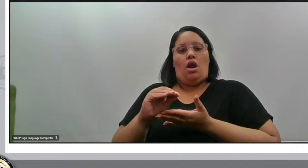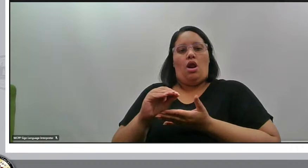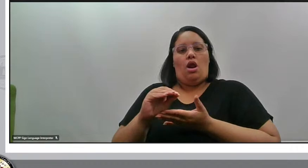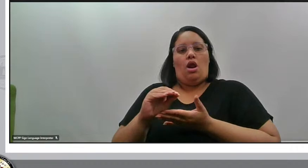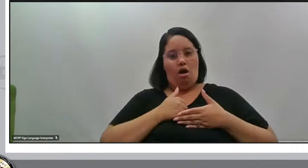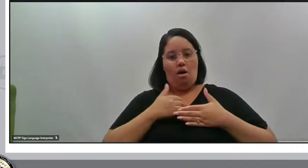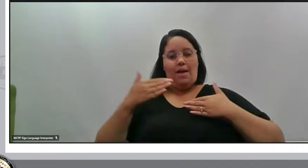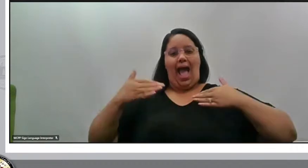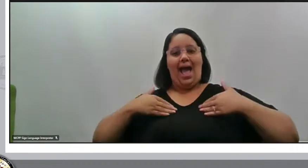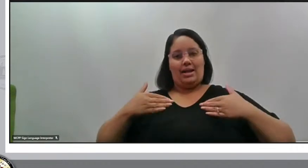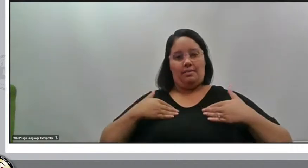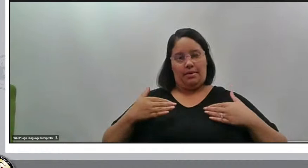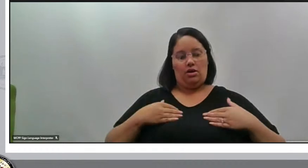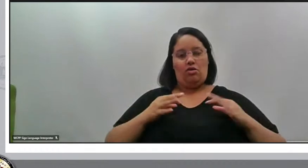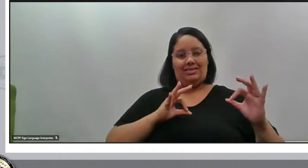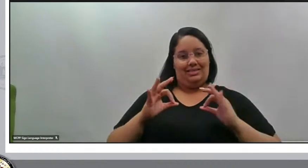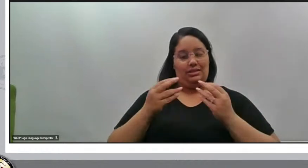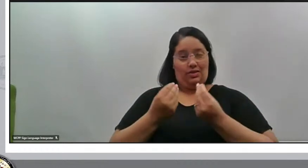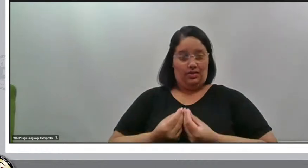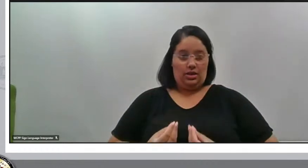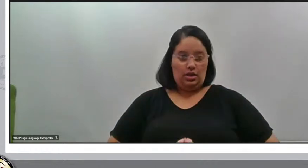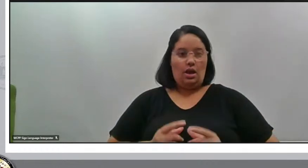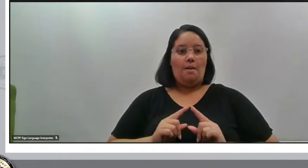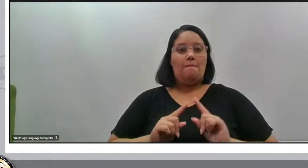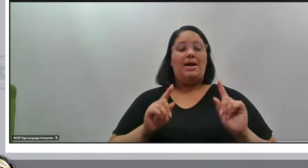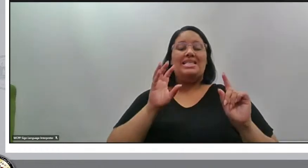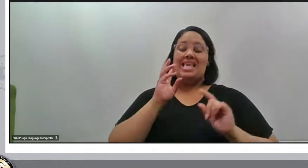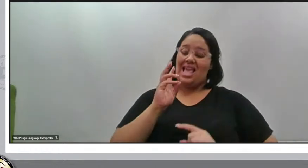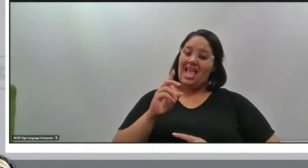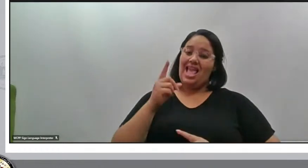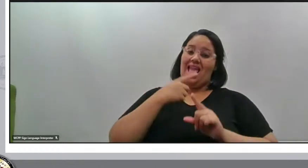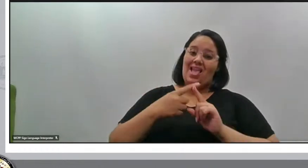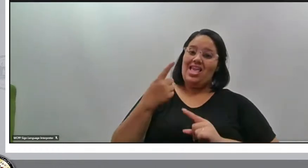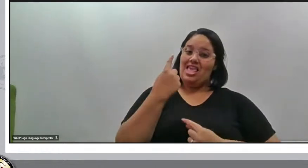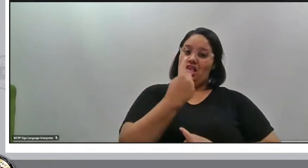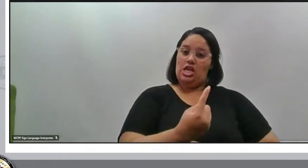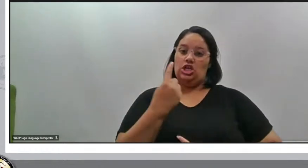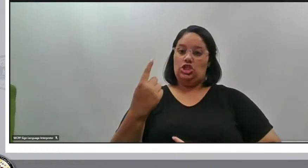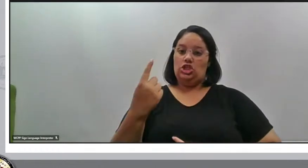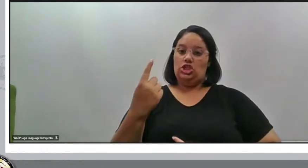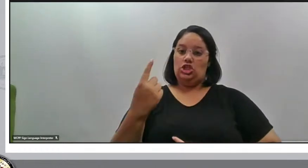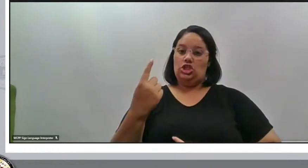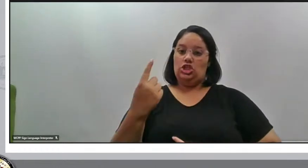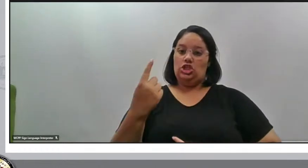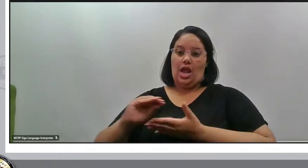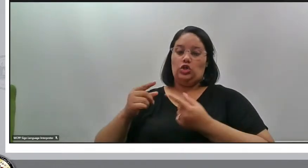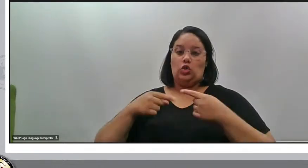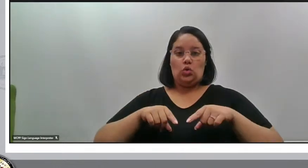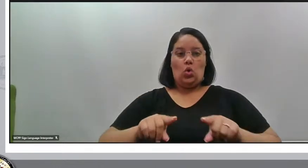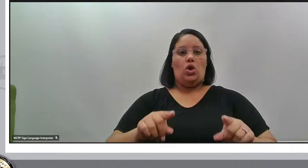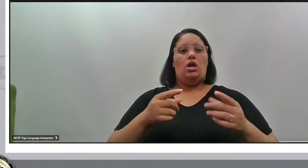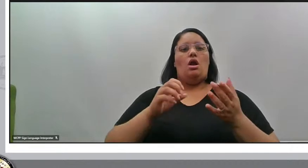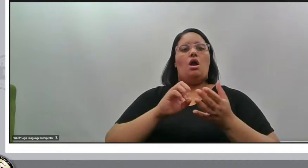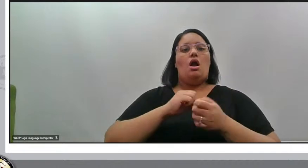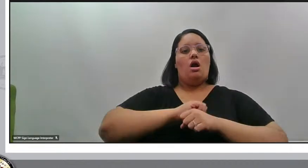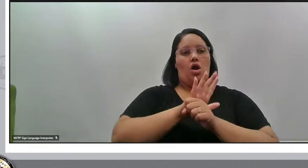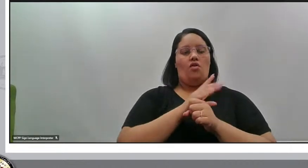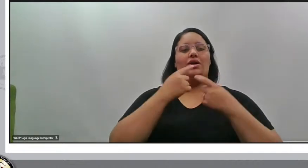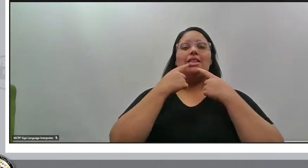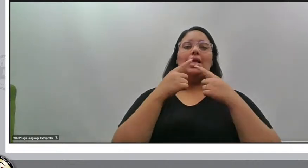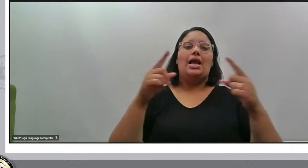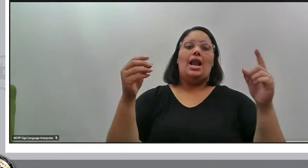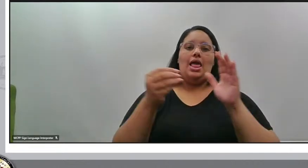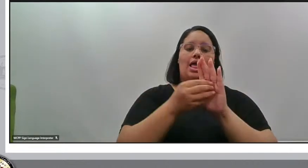with administration of such things. But every single one of those donations during COVID was declared, because you